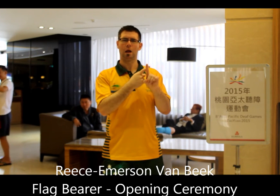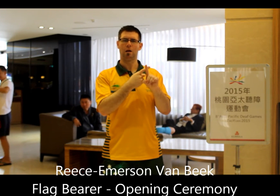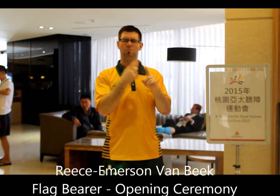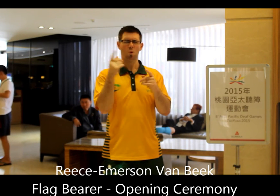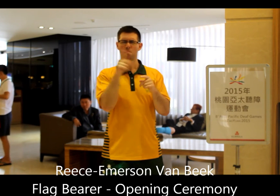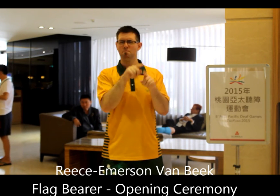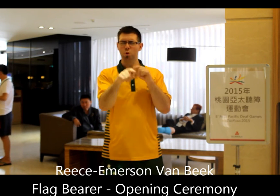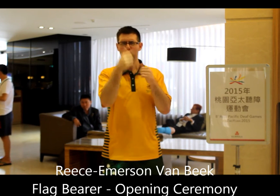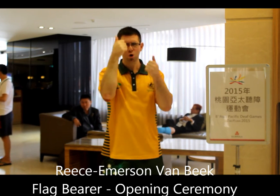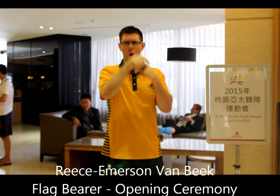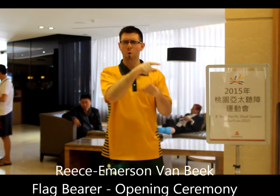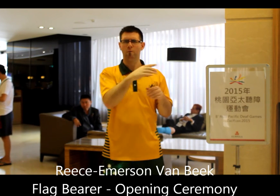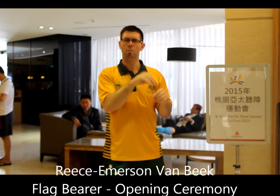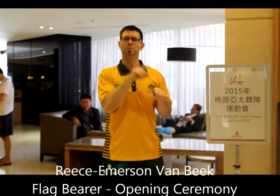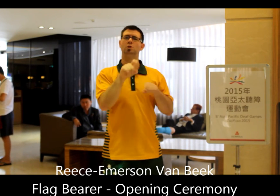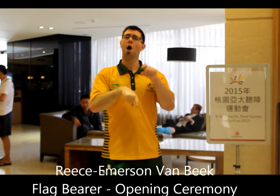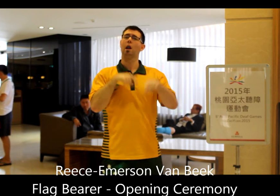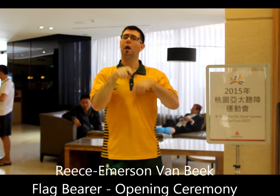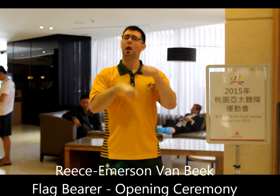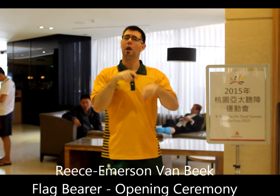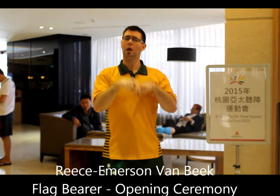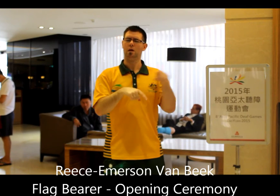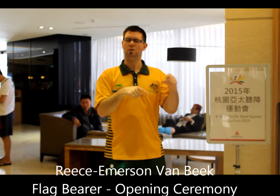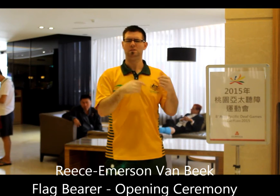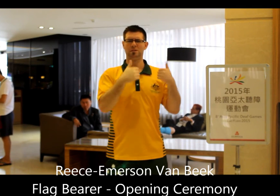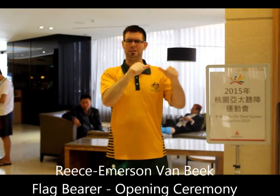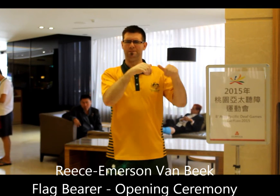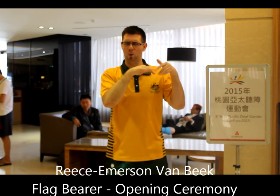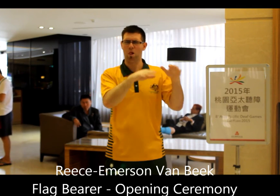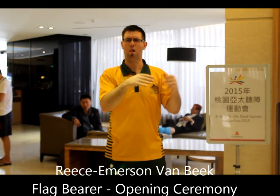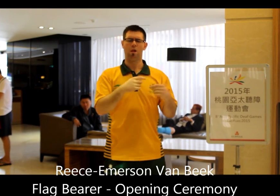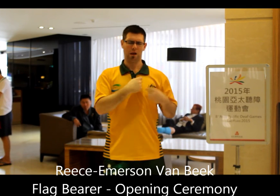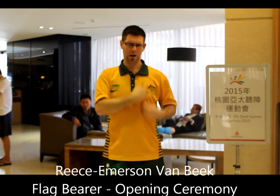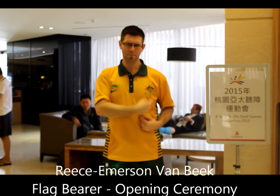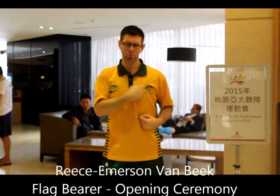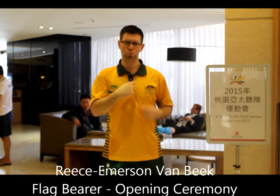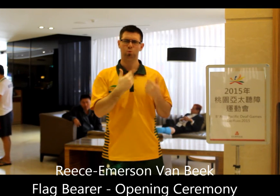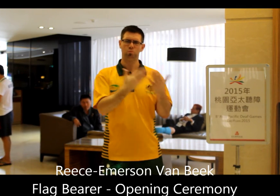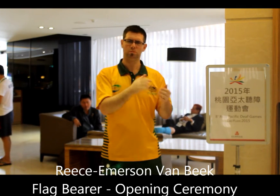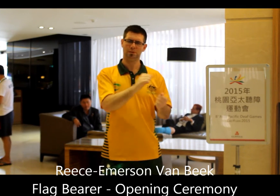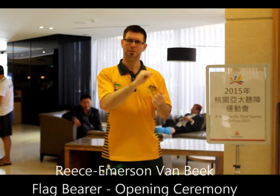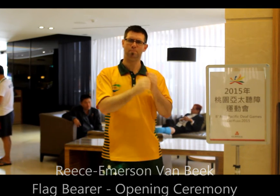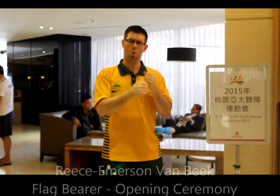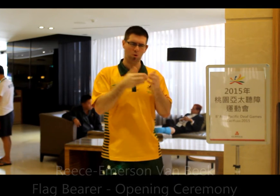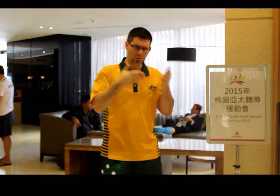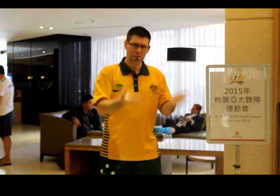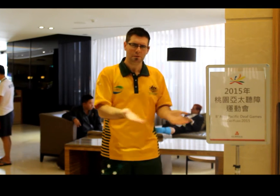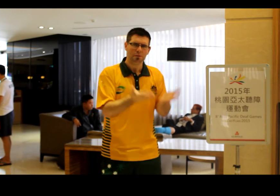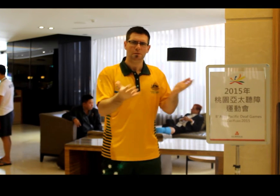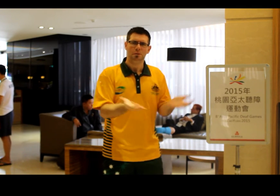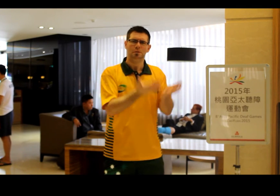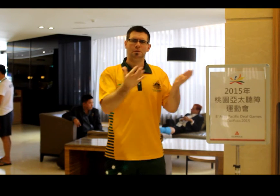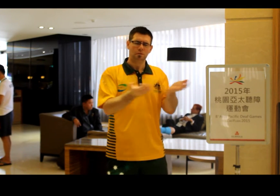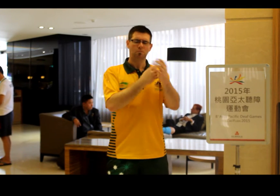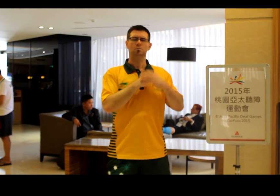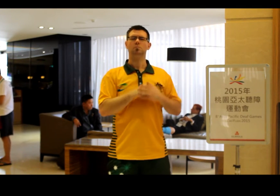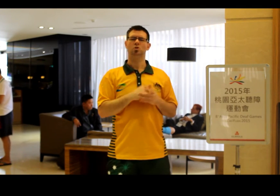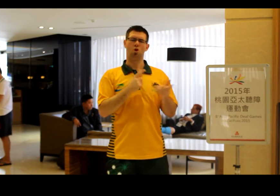Beek. Most of you would be familiar with Rhys, who's involved in the cycling. He's been extremely successful and committed to his